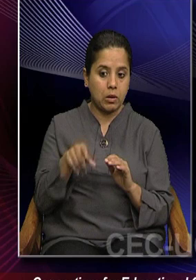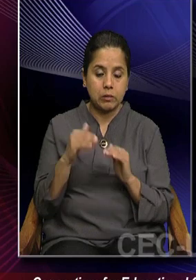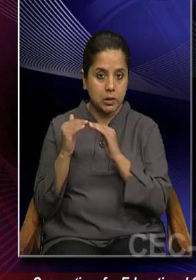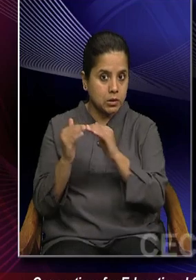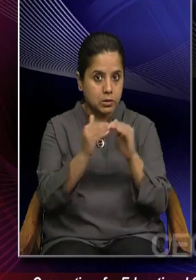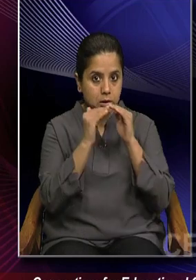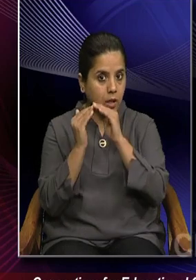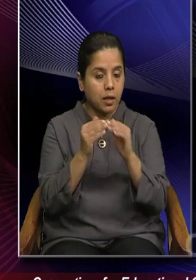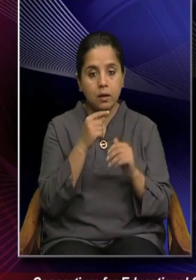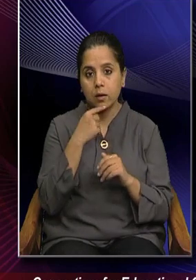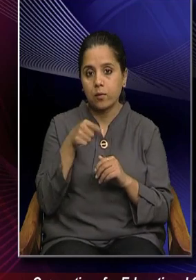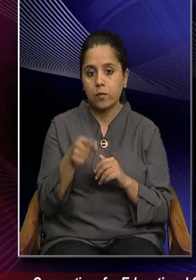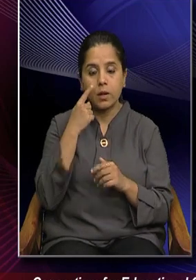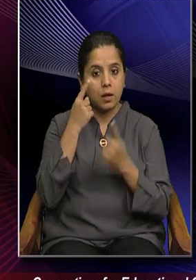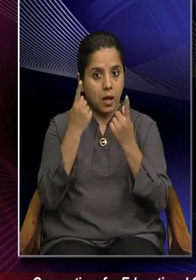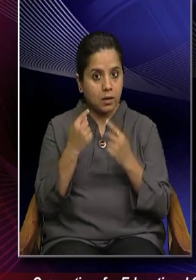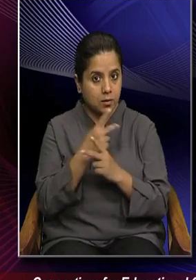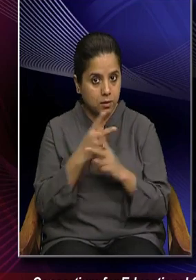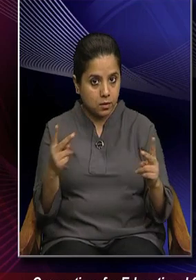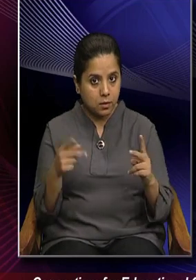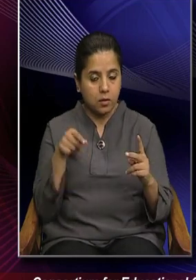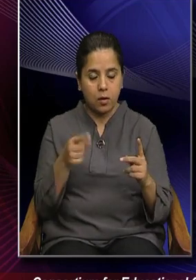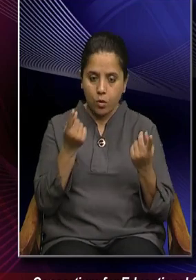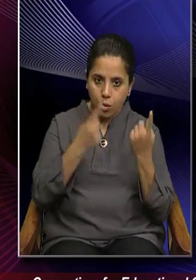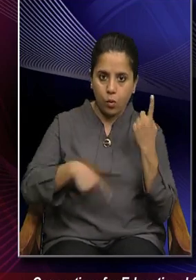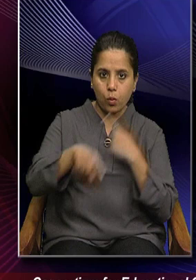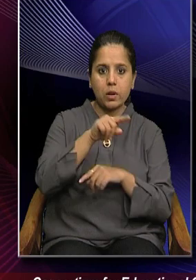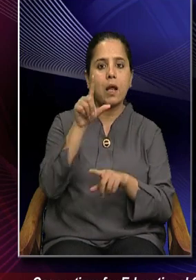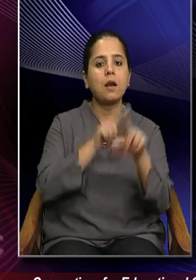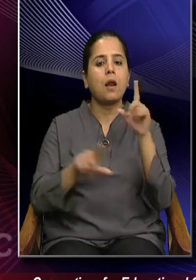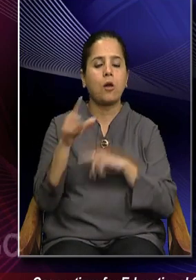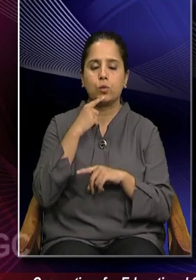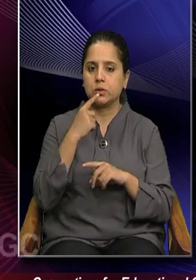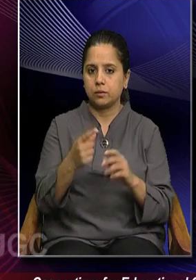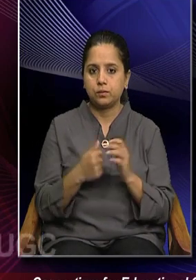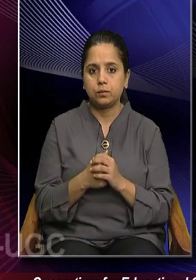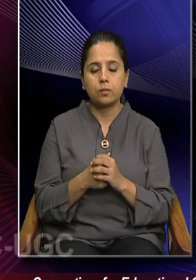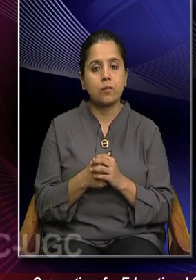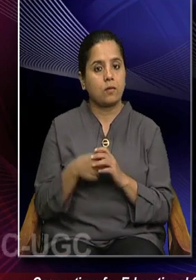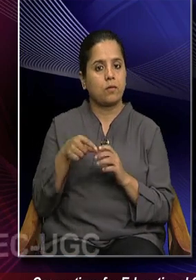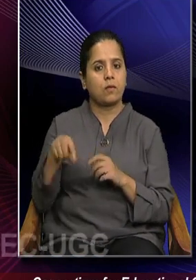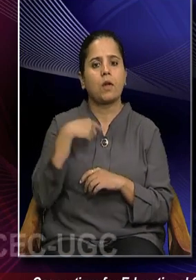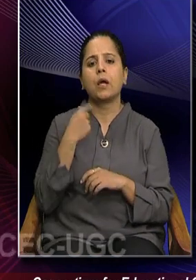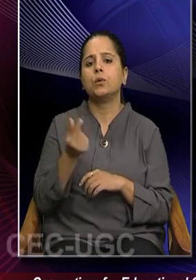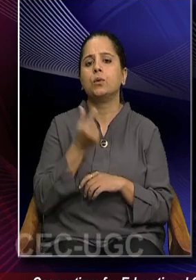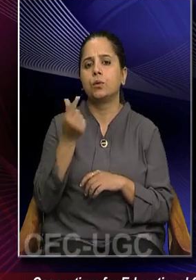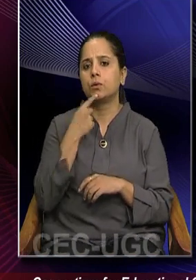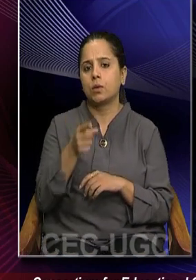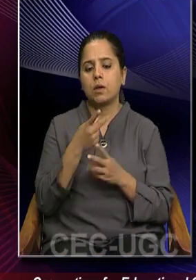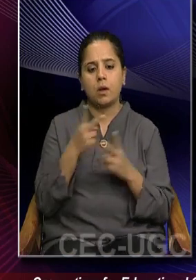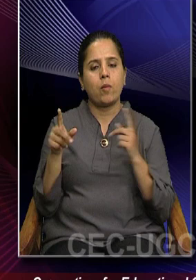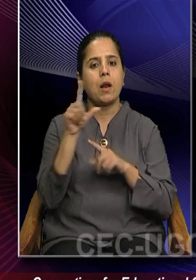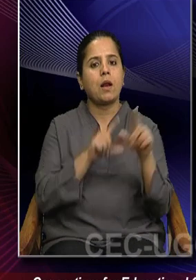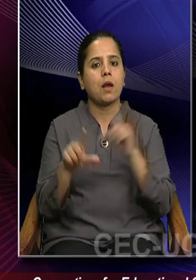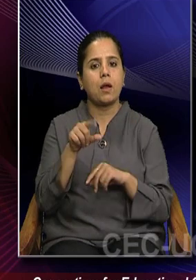standardize the assessments across the languages. So, we use the